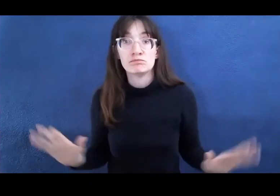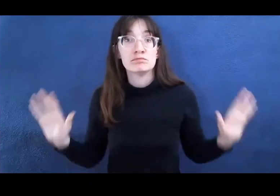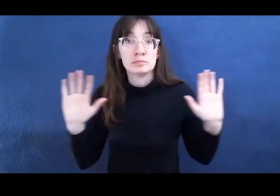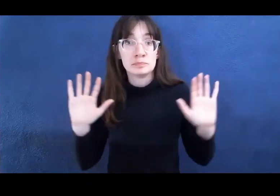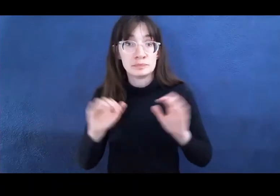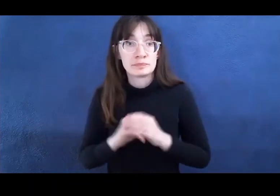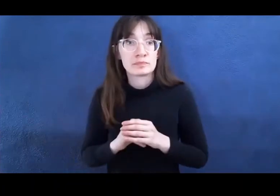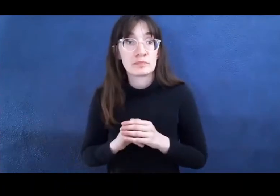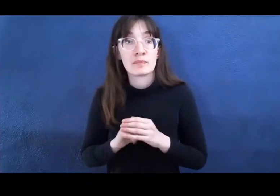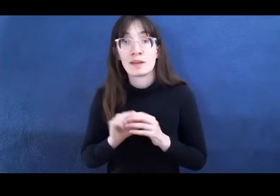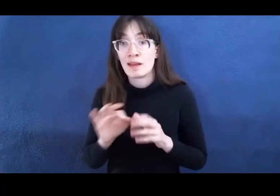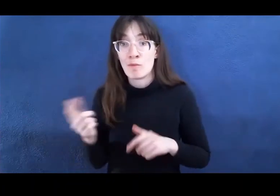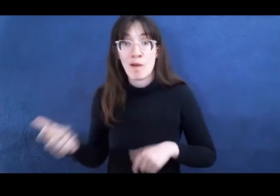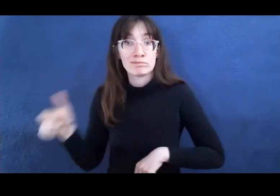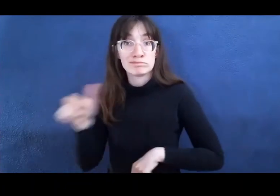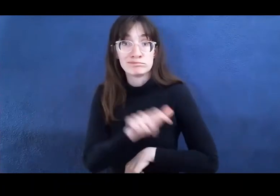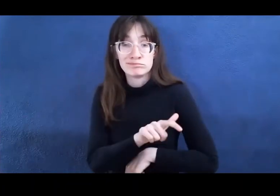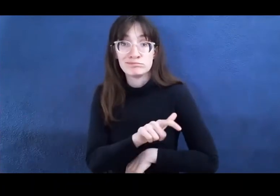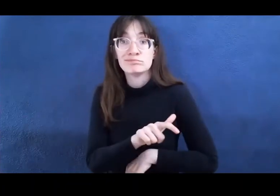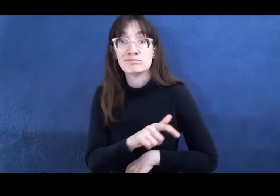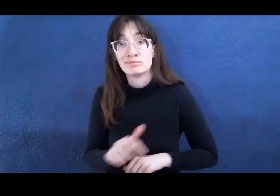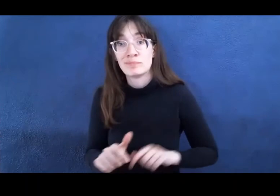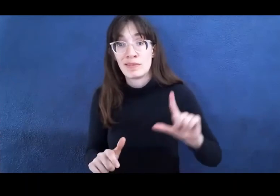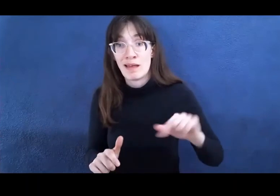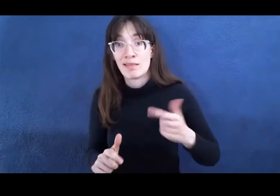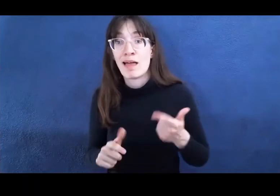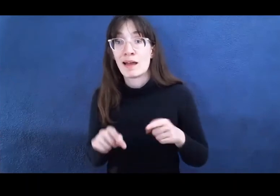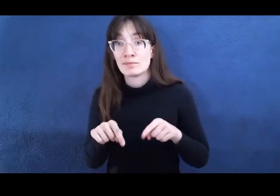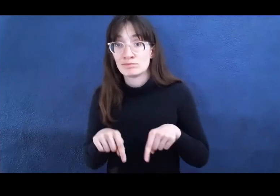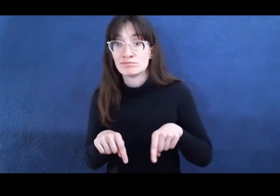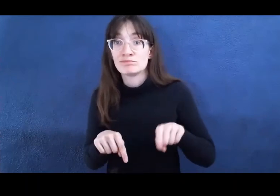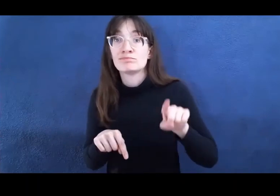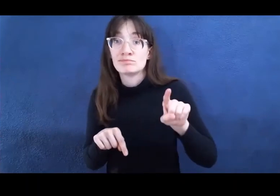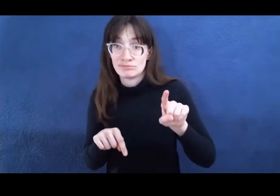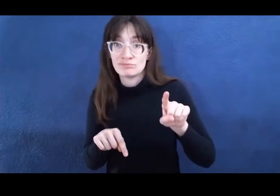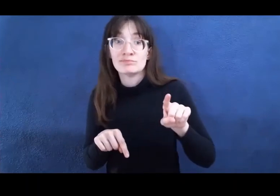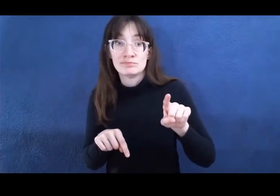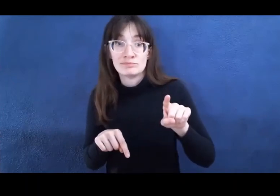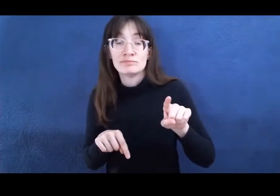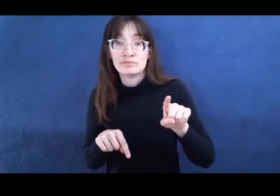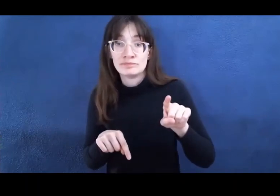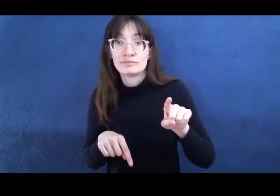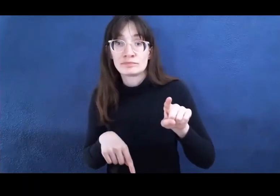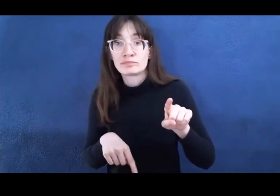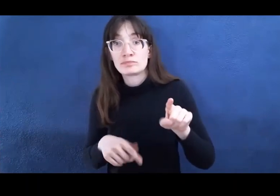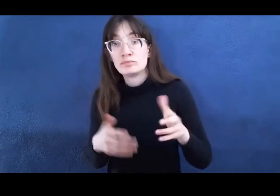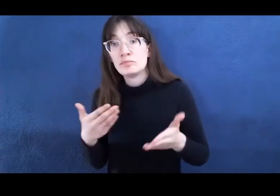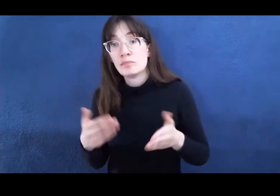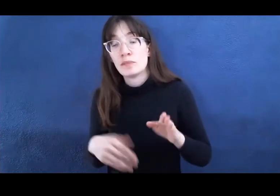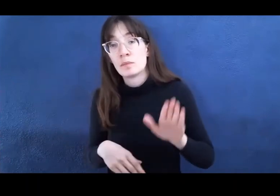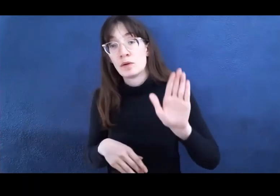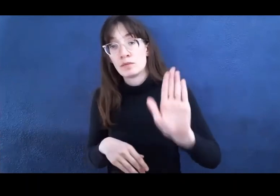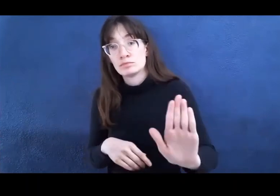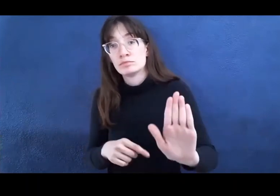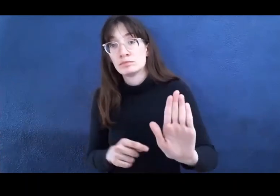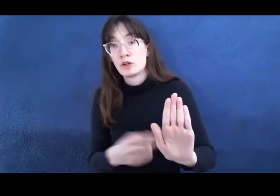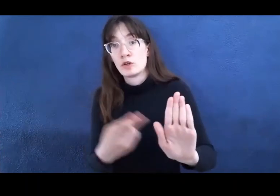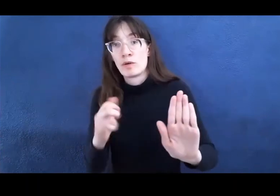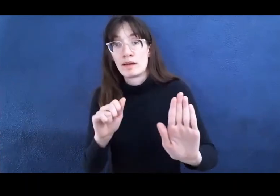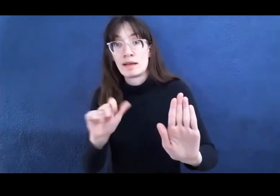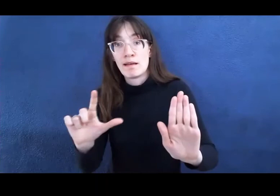this form on the other side, maybe you extend your other leg out. Your heel could be on the floor, maybe your toes are pointed